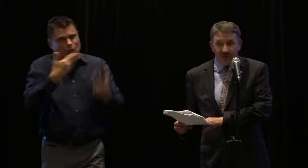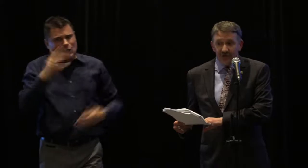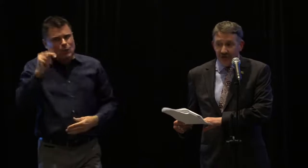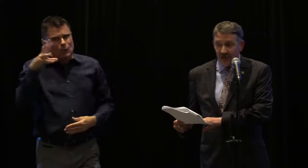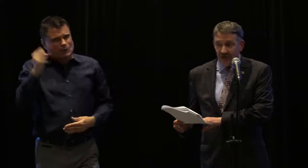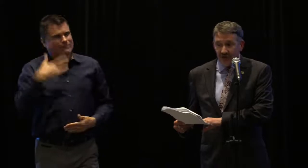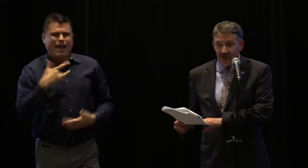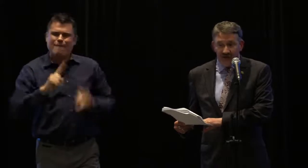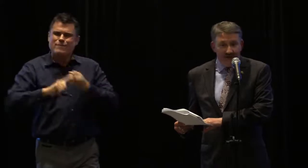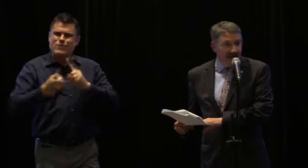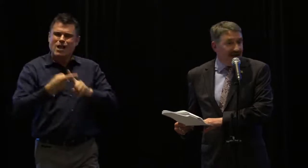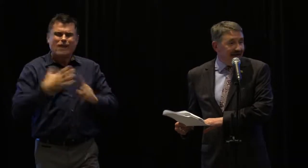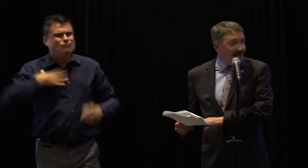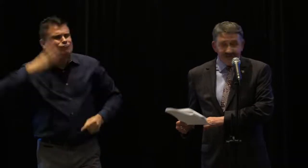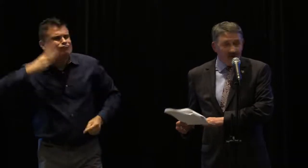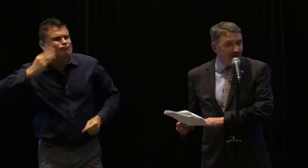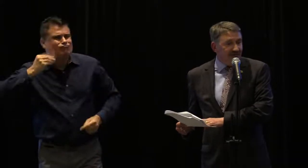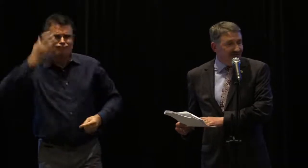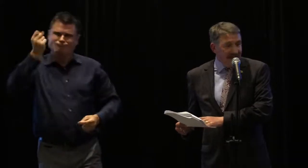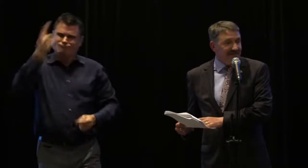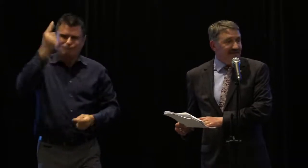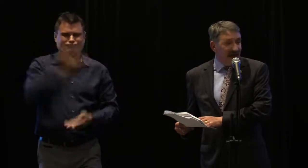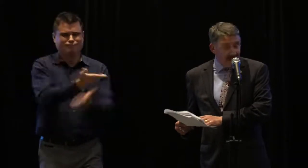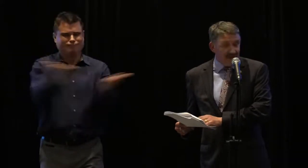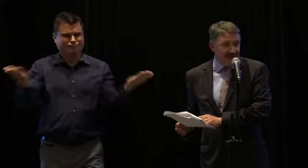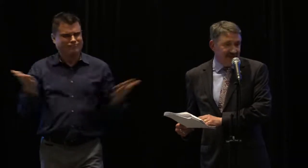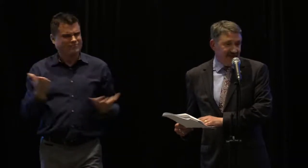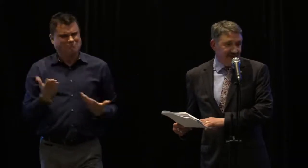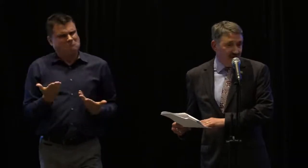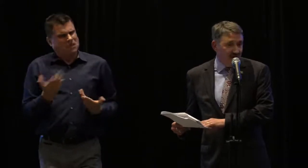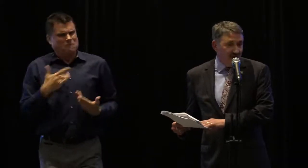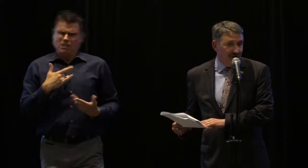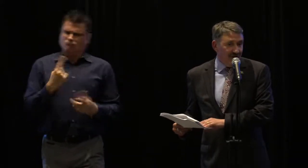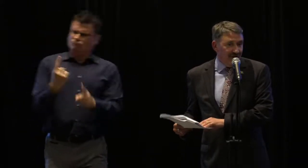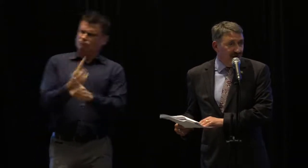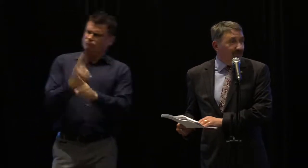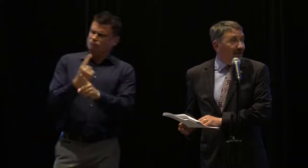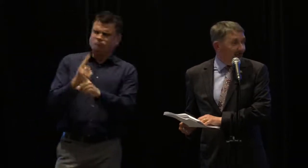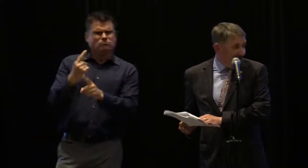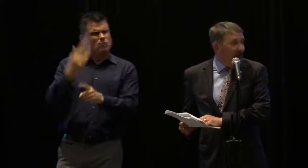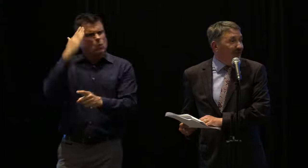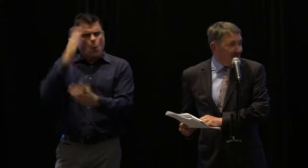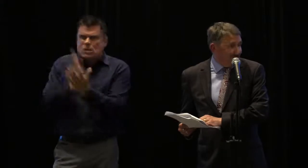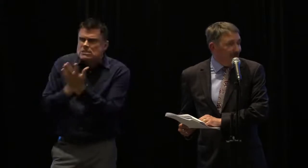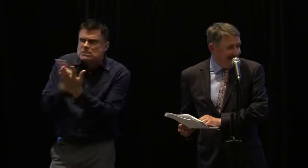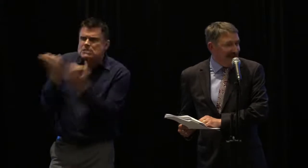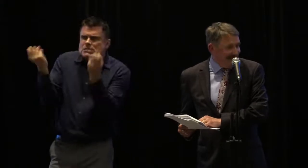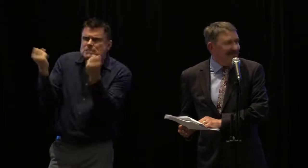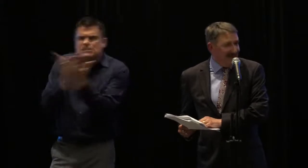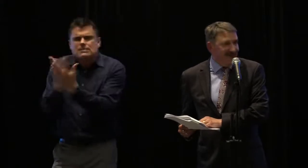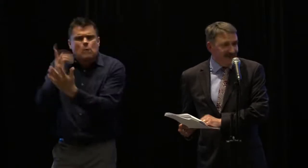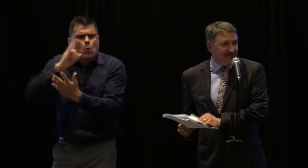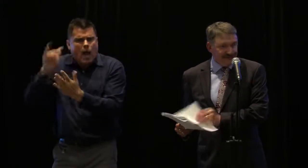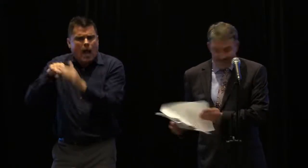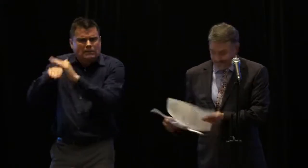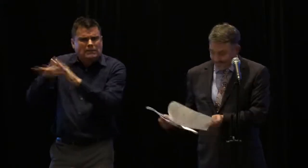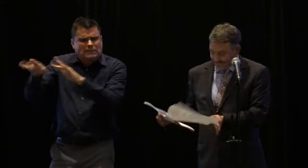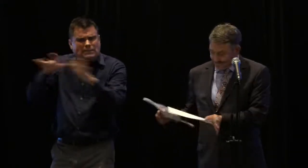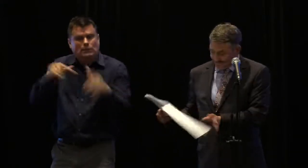lot of work to do, and it doesn't go as fast as I would like it to go, but we're on the way. Thank